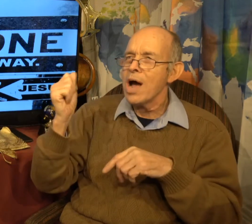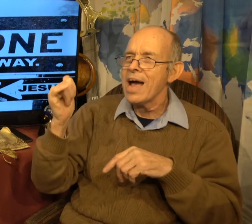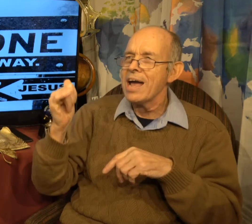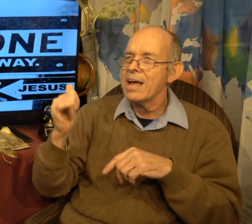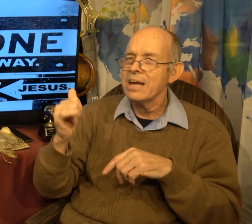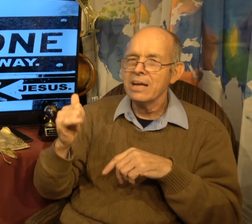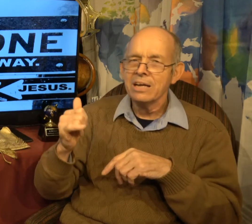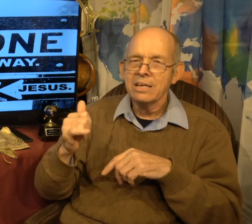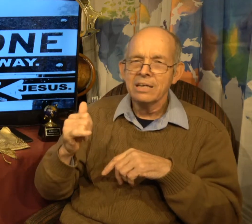way.